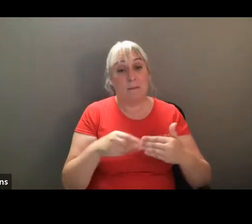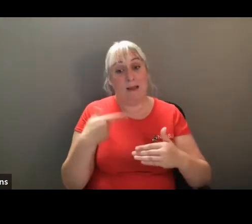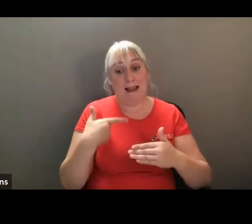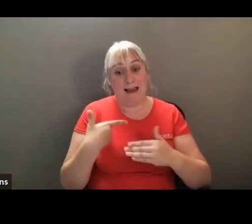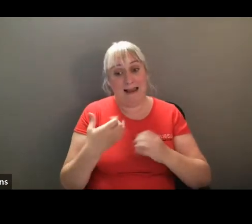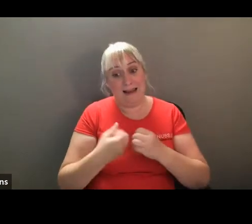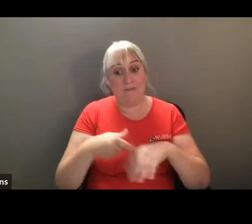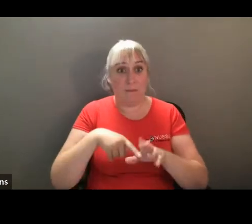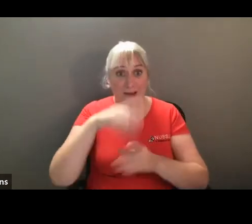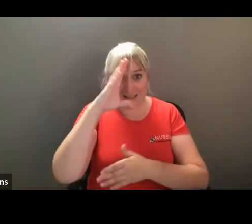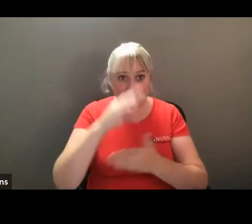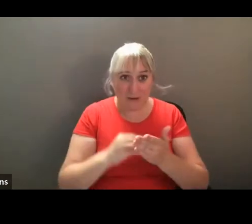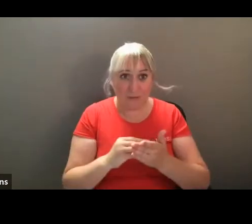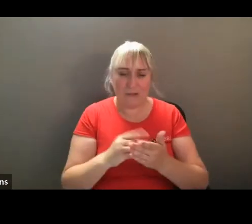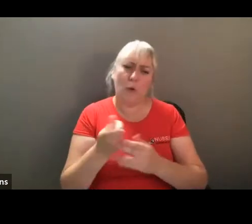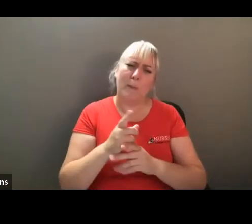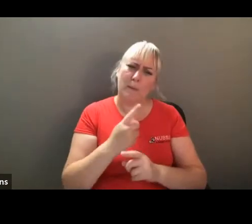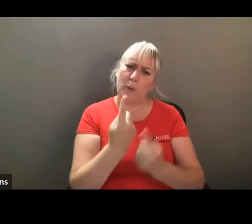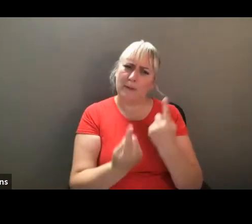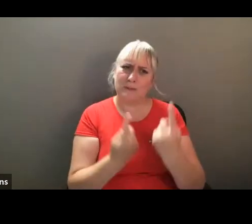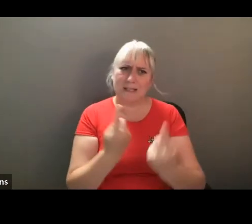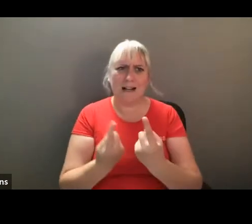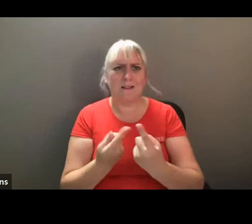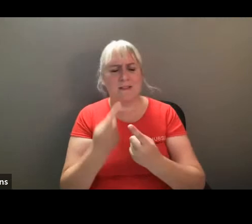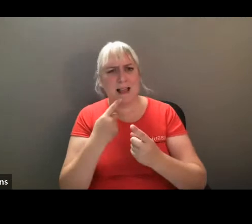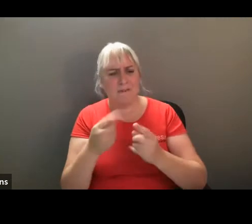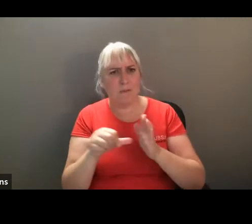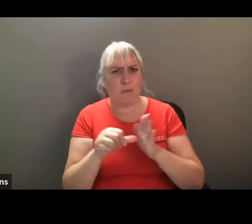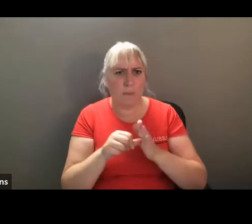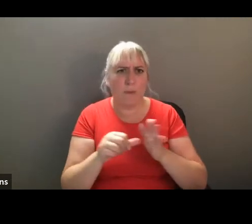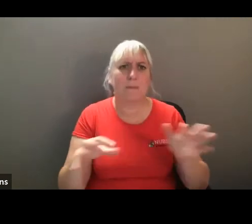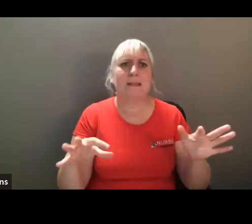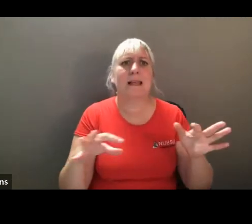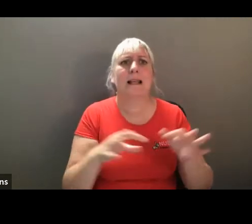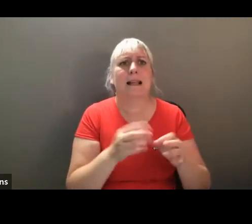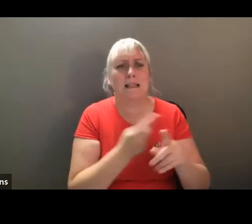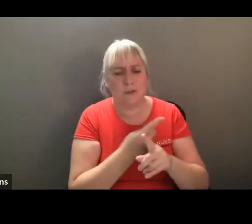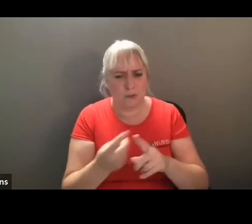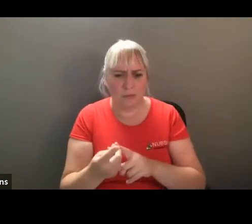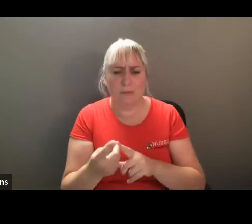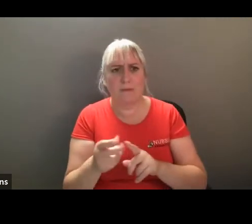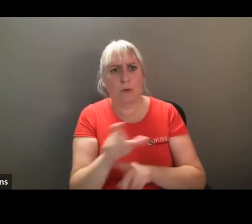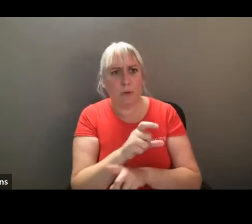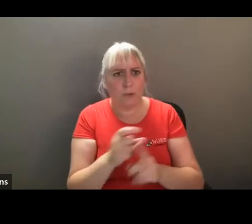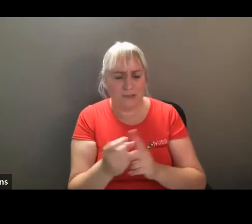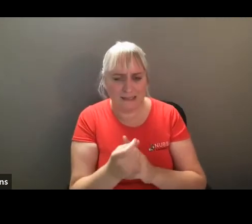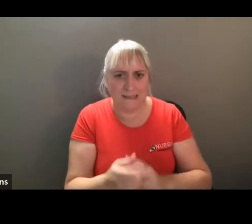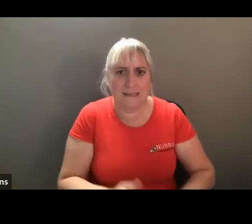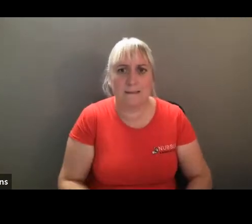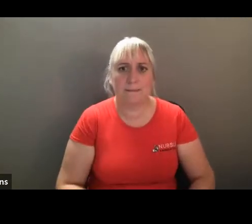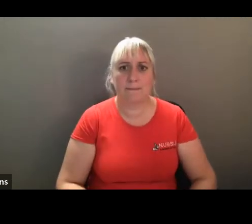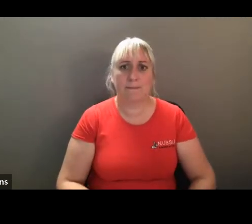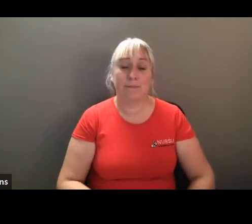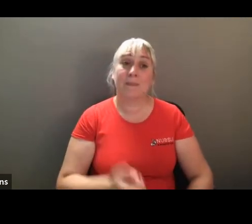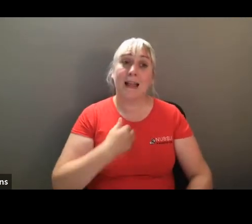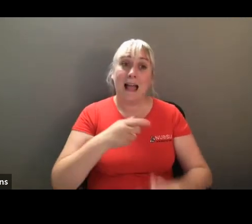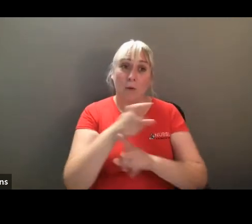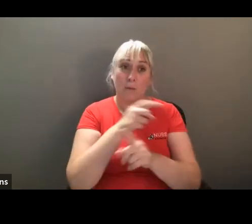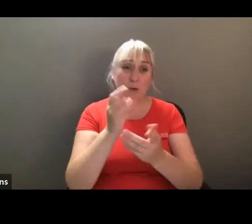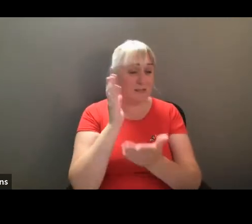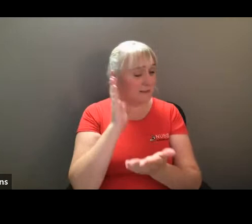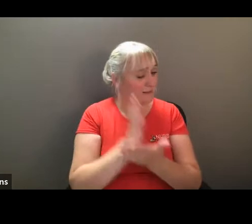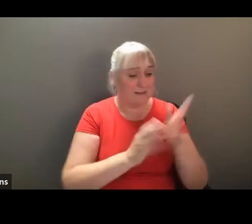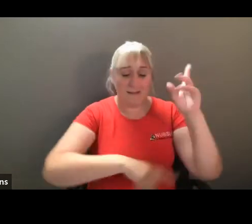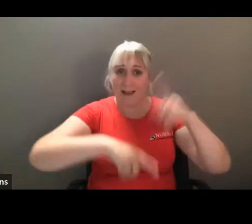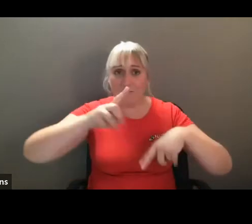lived experience of poverty, of socioeconomic disadvantage, and live in low-income communities. Our community is very diverse, as